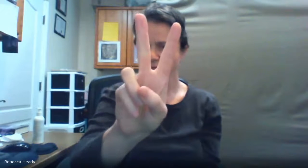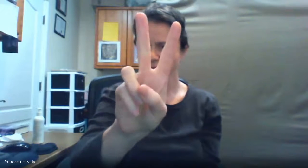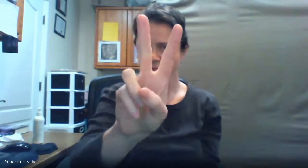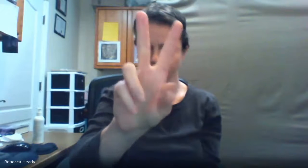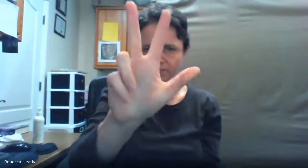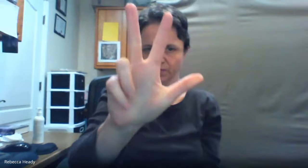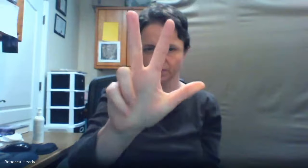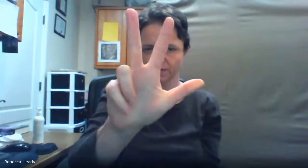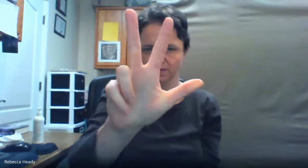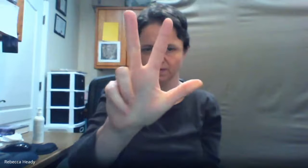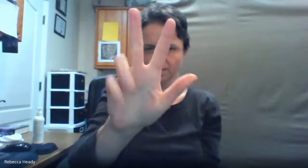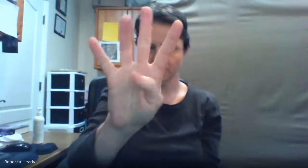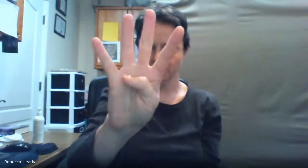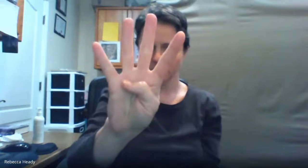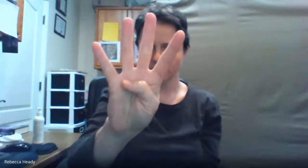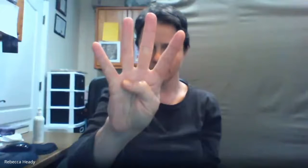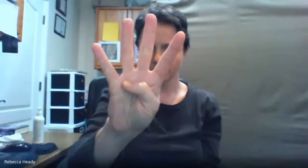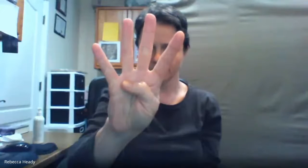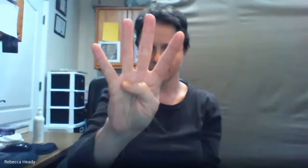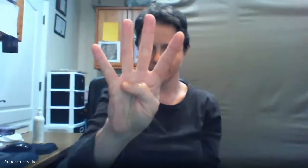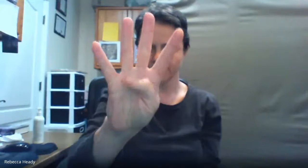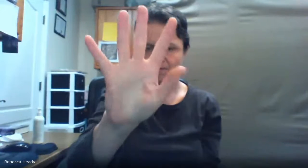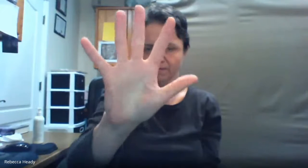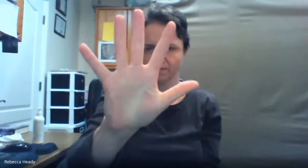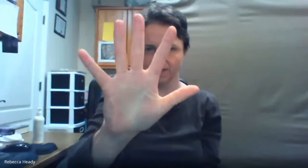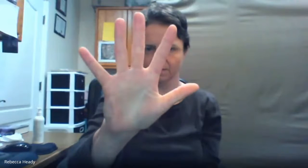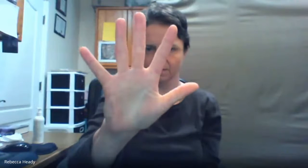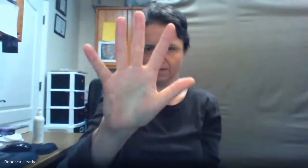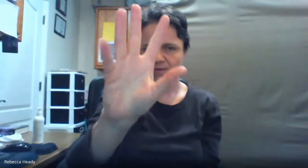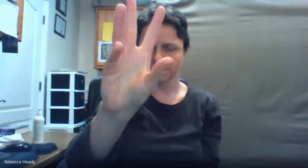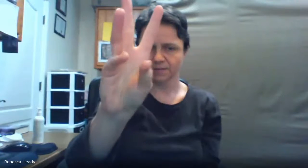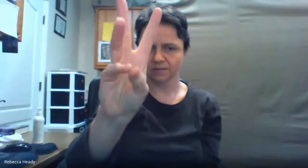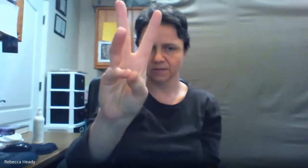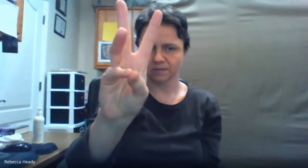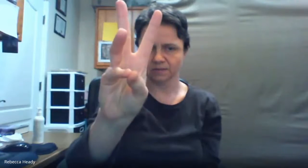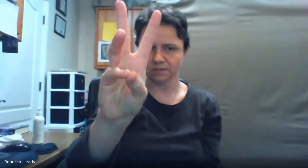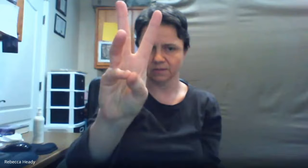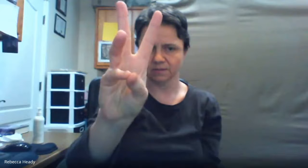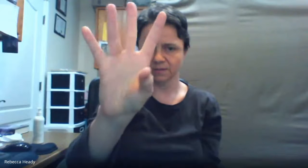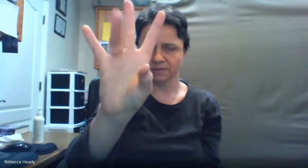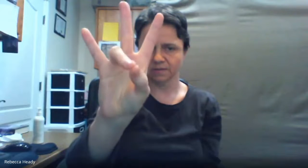2, 3, 4, 5, 6,